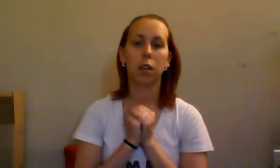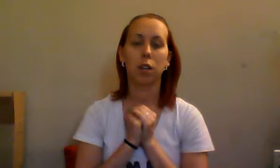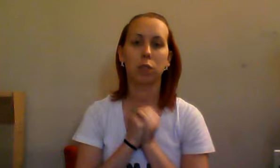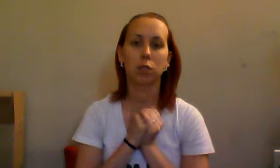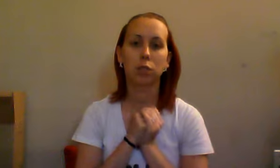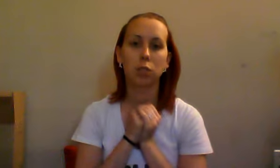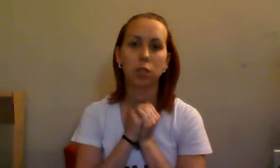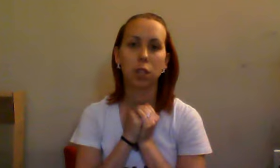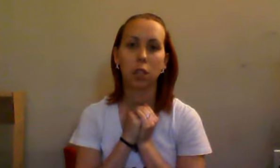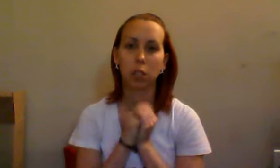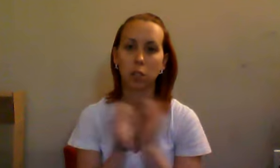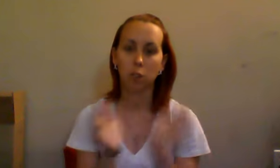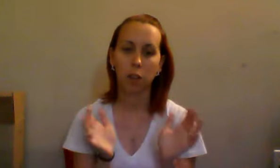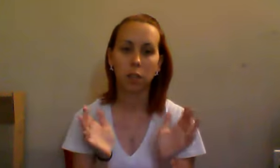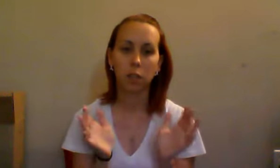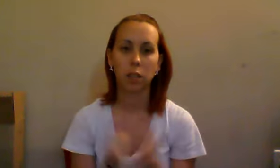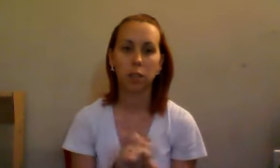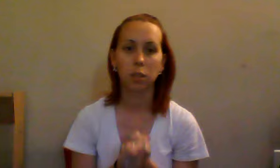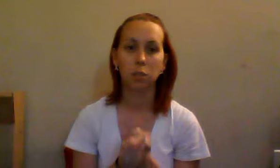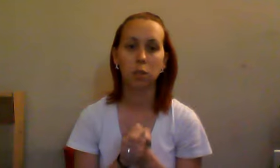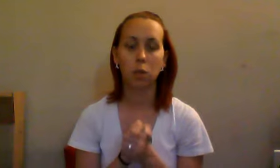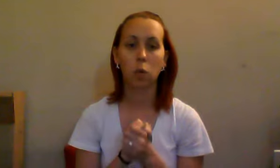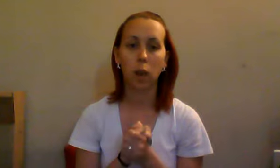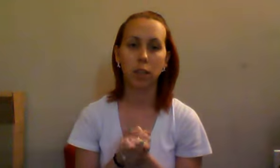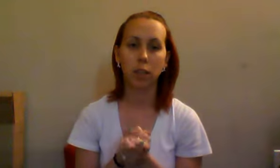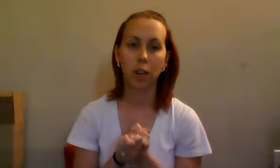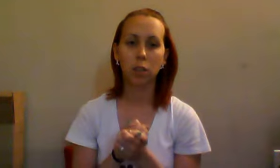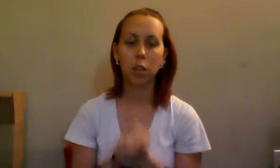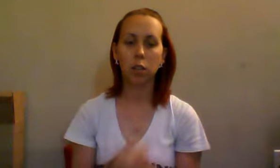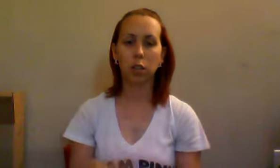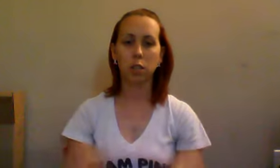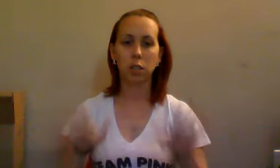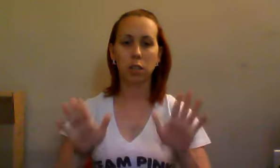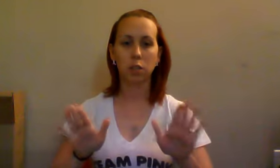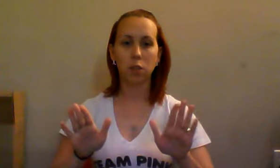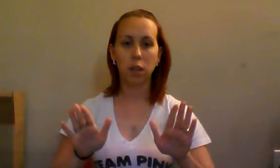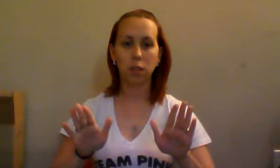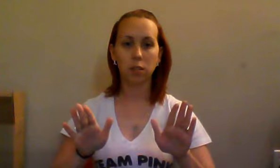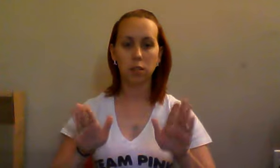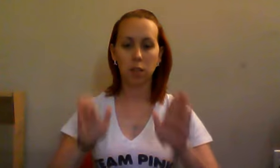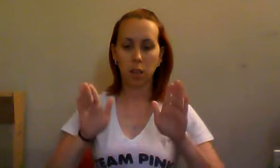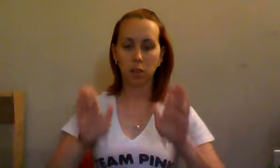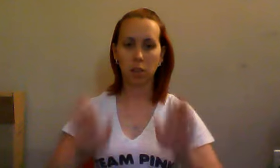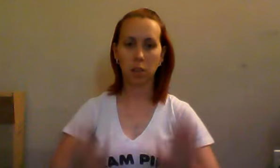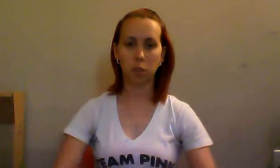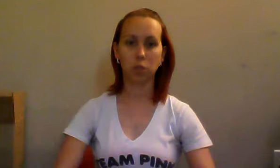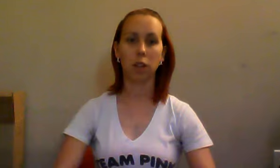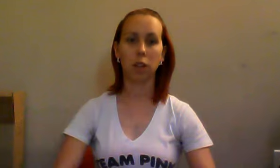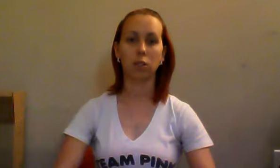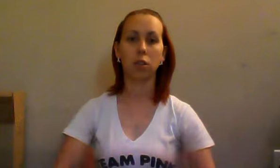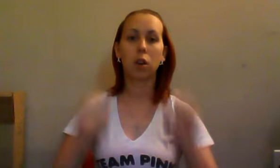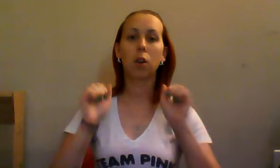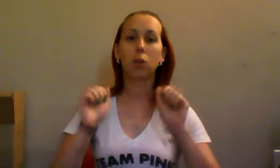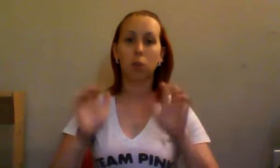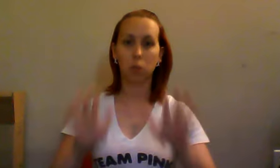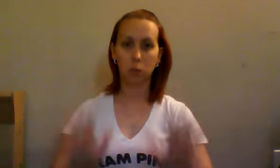If your students are getting a little rowdy and you're asking them to quiet down, you're going to take two hands and just kind of push down.